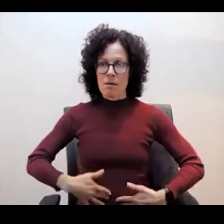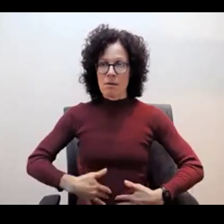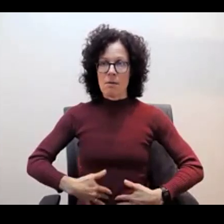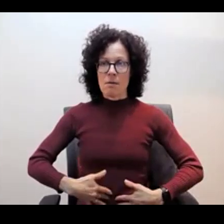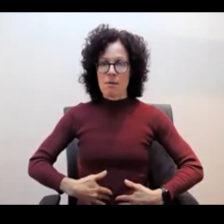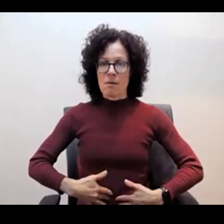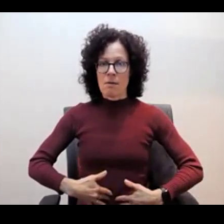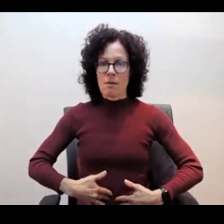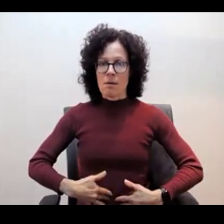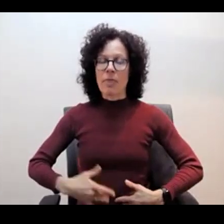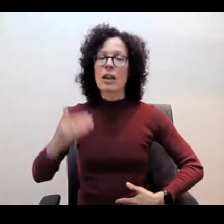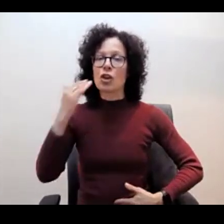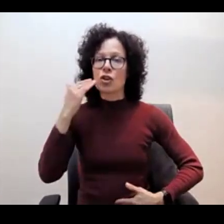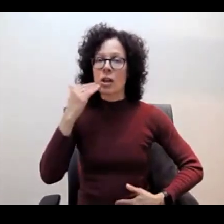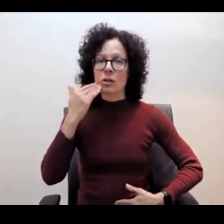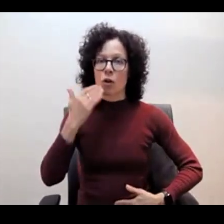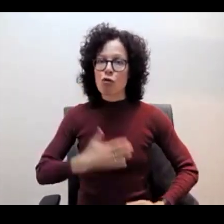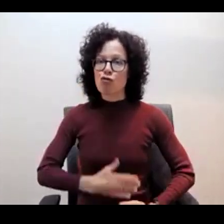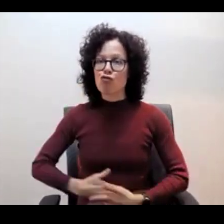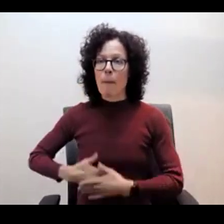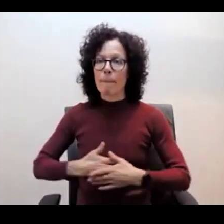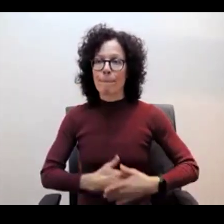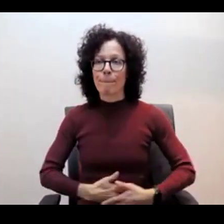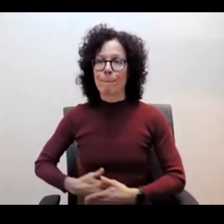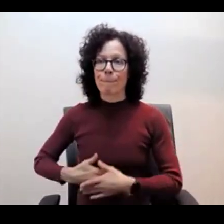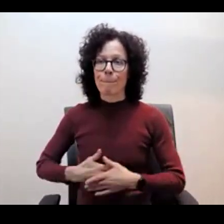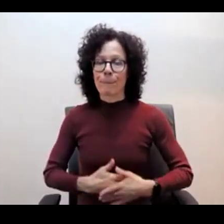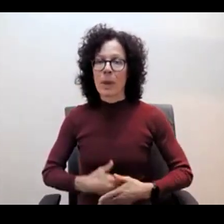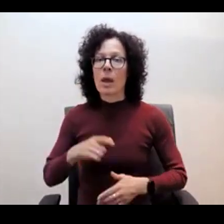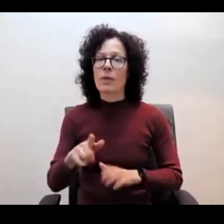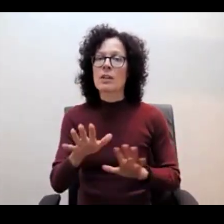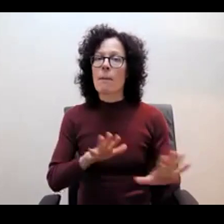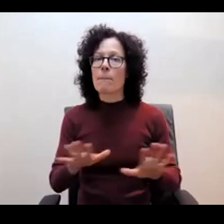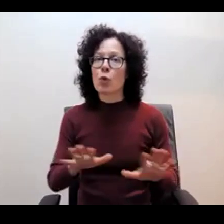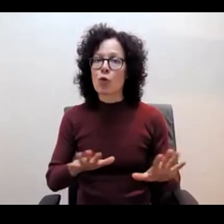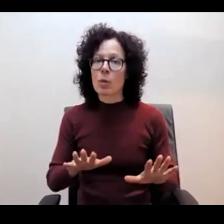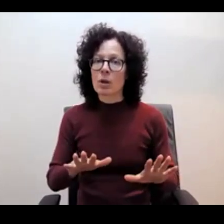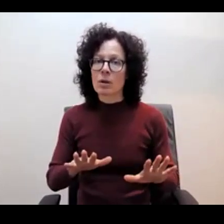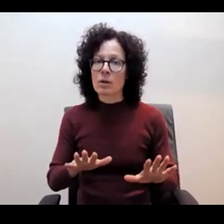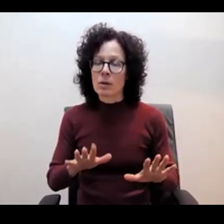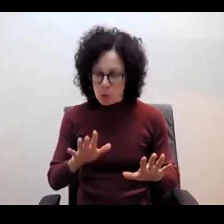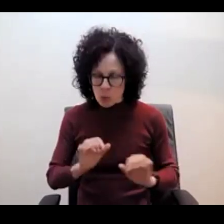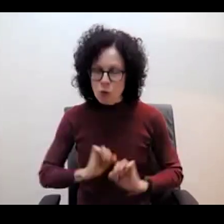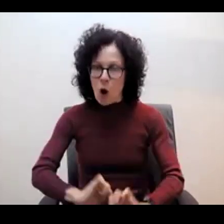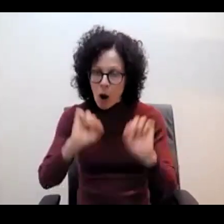And just gently rubbing in this movement with your own life force